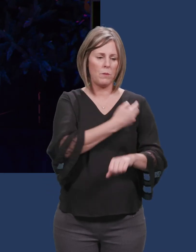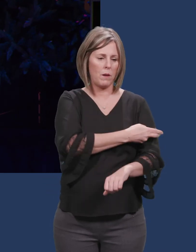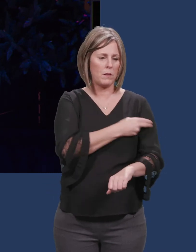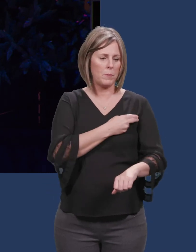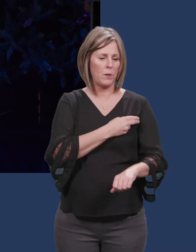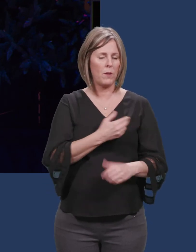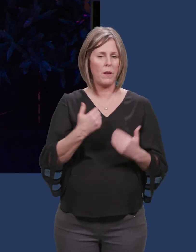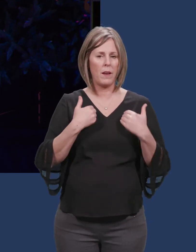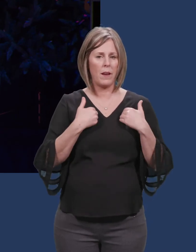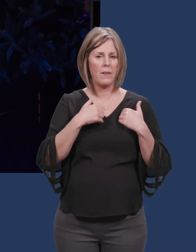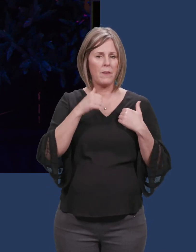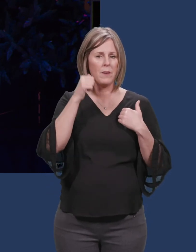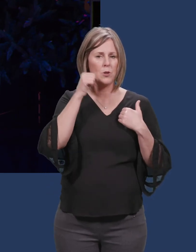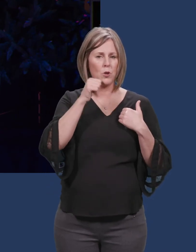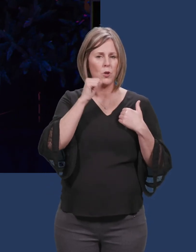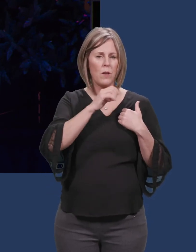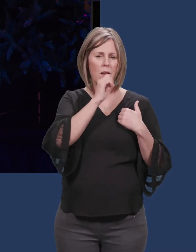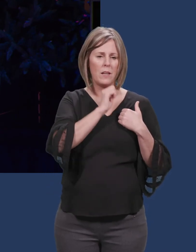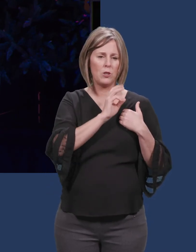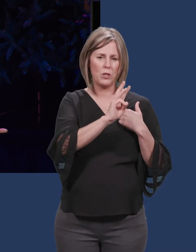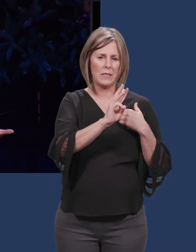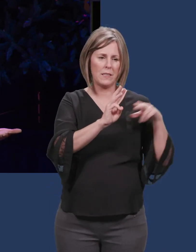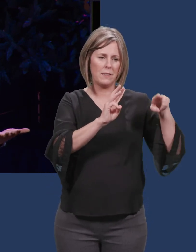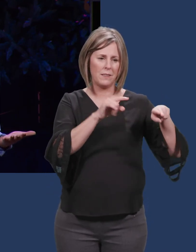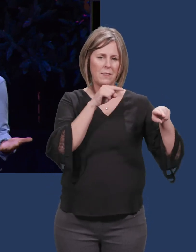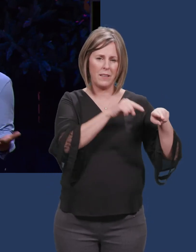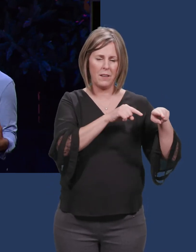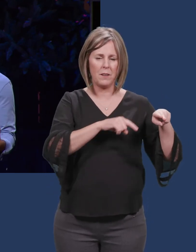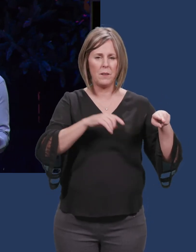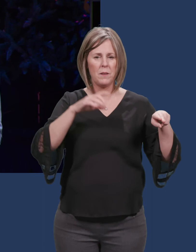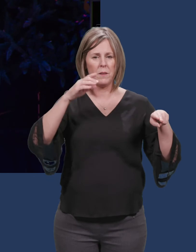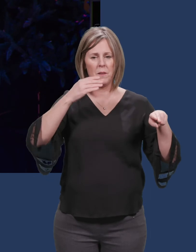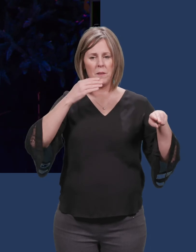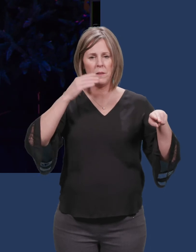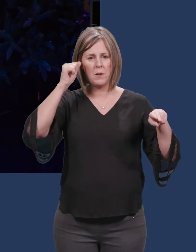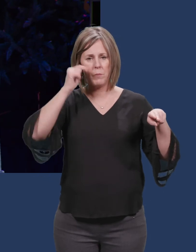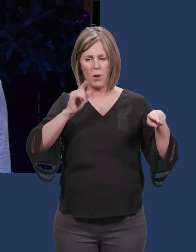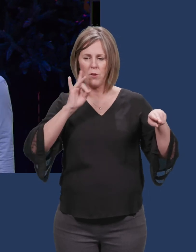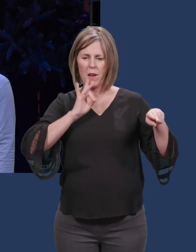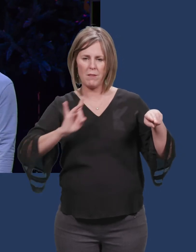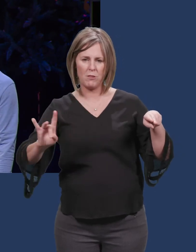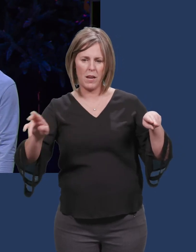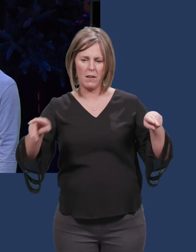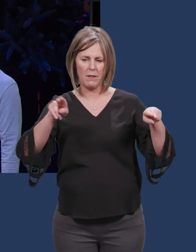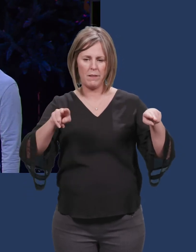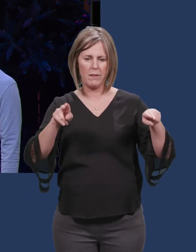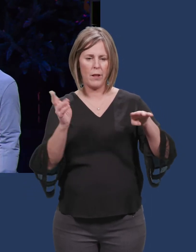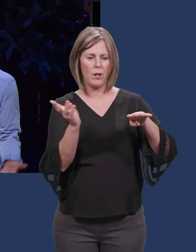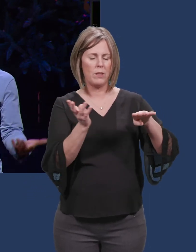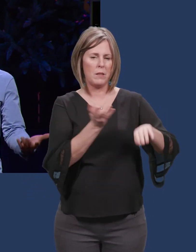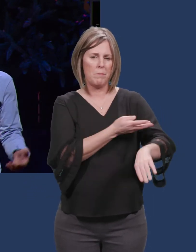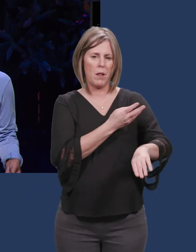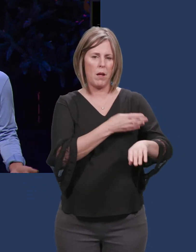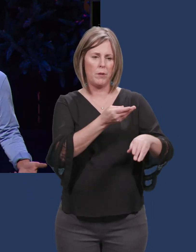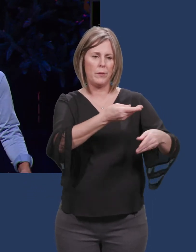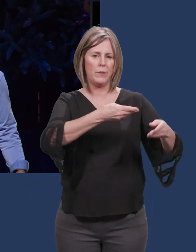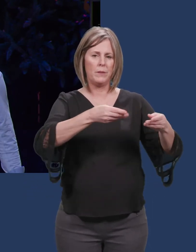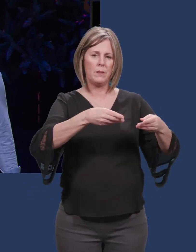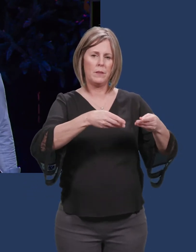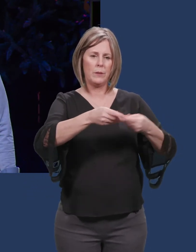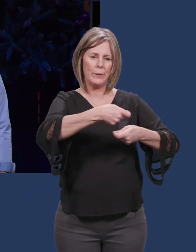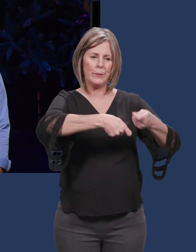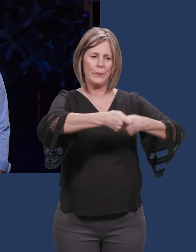bed, and 8-year-old big brother's on the other bed, and he gives her some of his blood. And then after it's all finished,